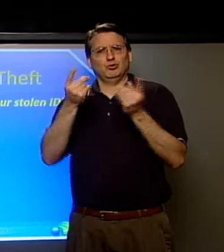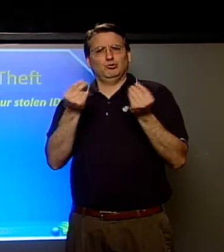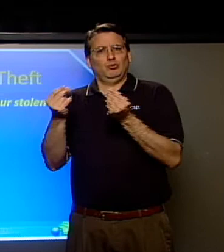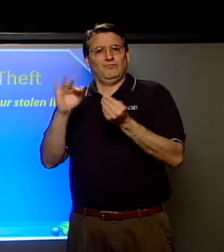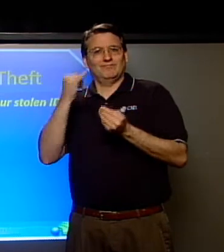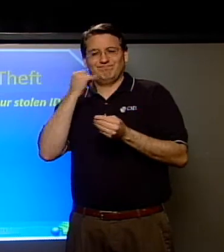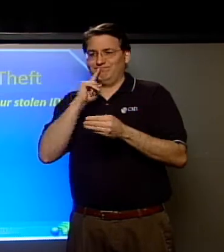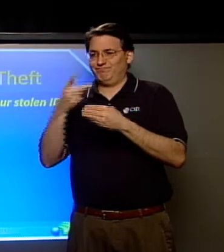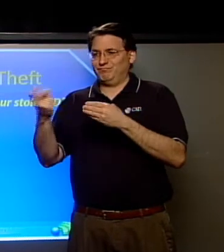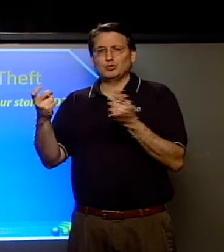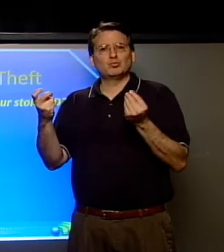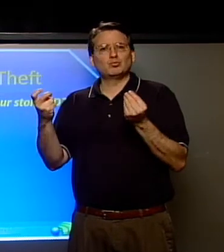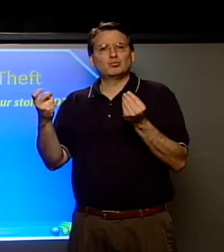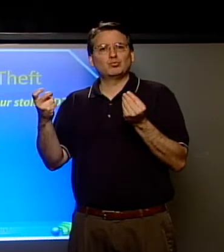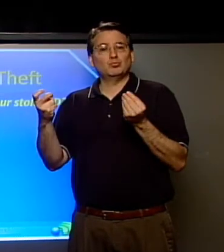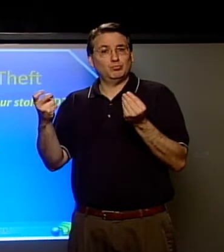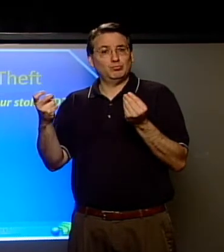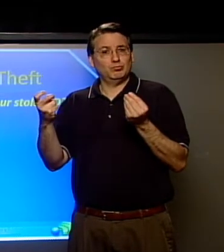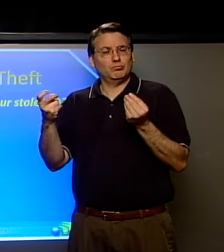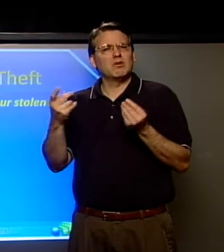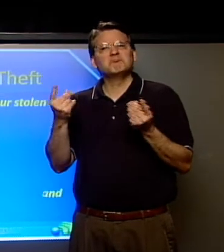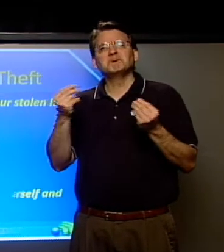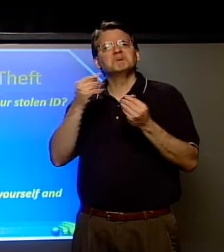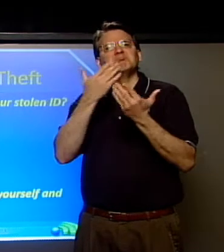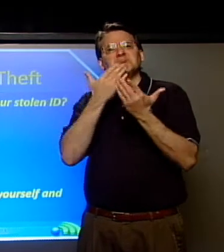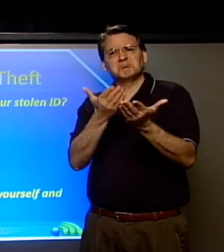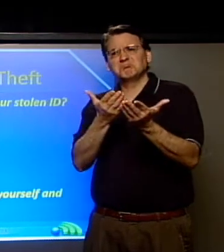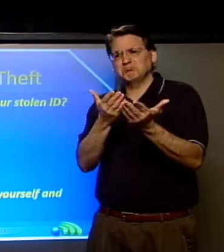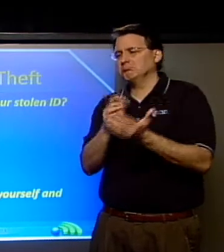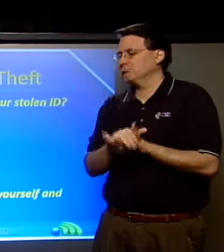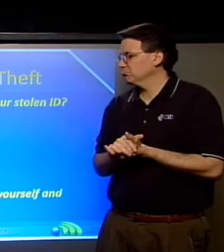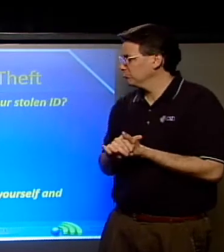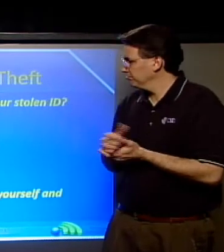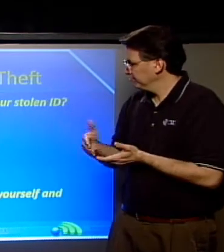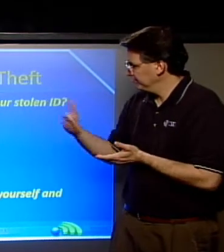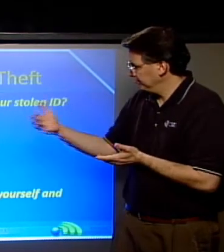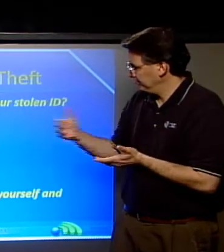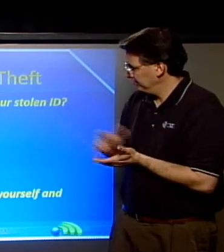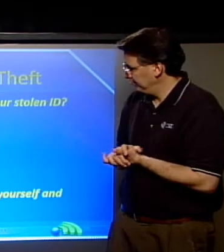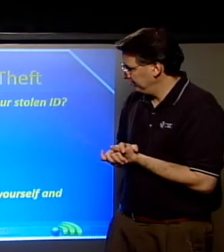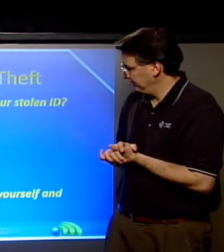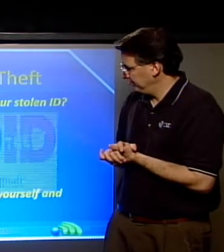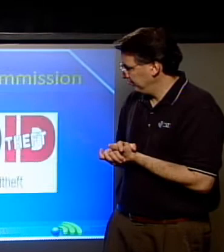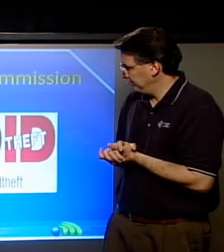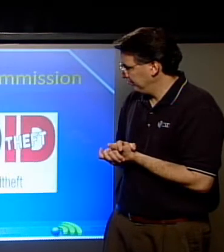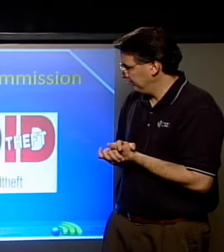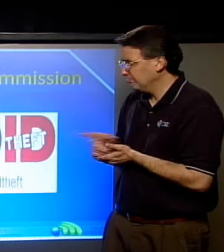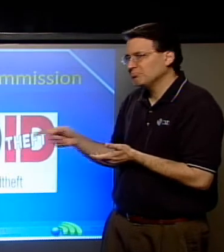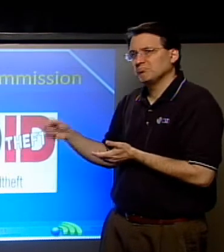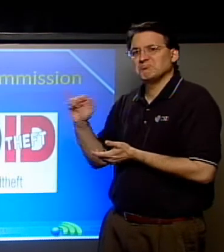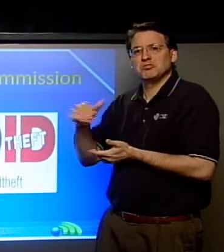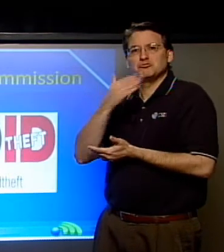A lot of times people don't notice the problems really quickly. If you do notice them really quickly, then it's not as hard